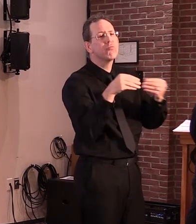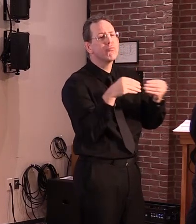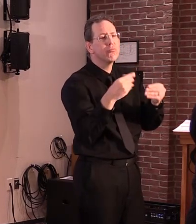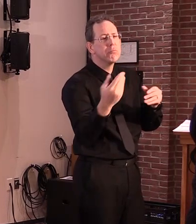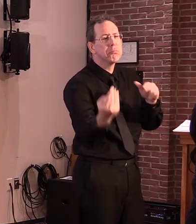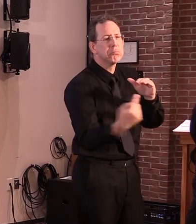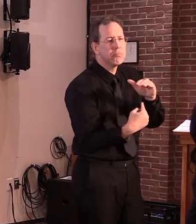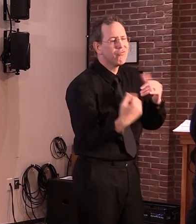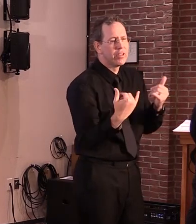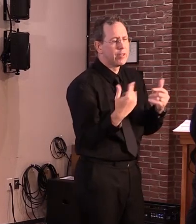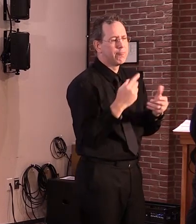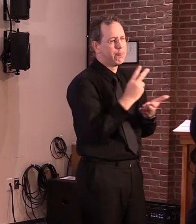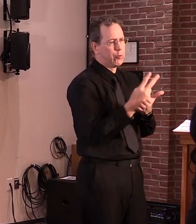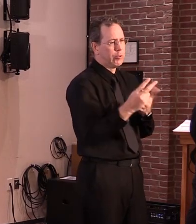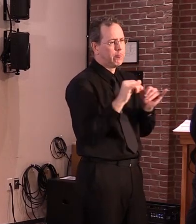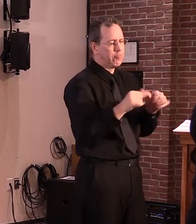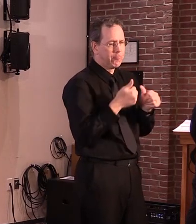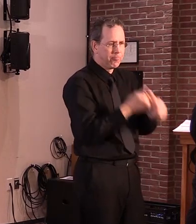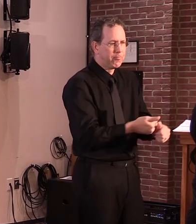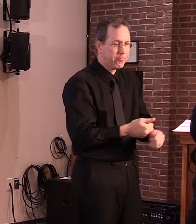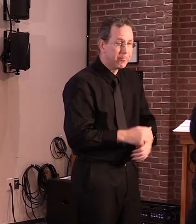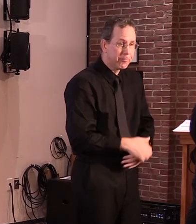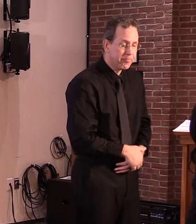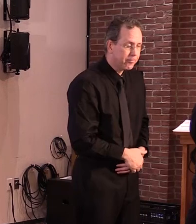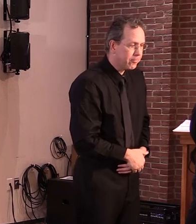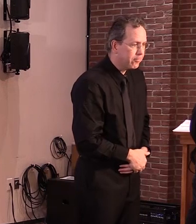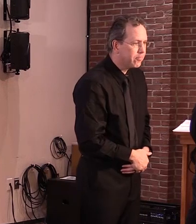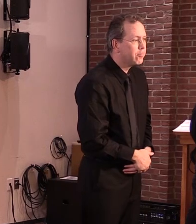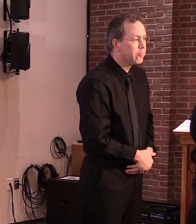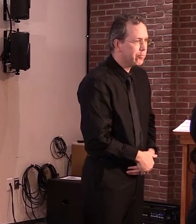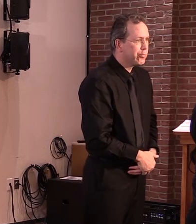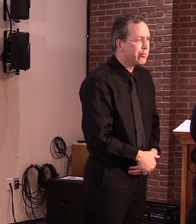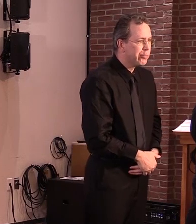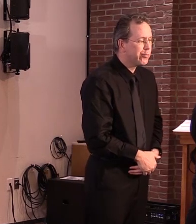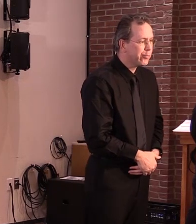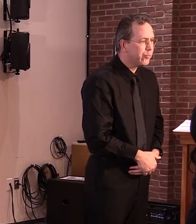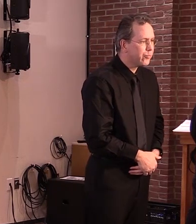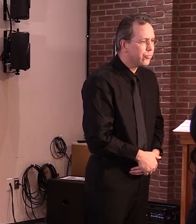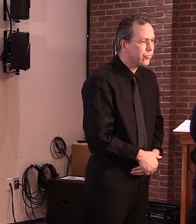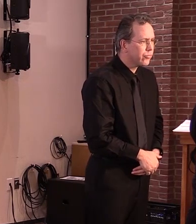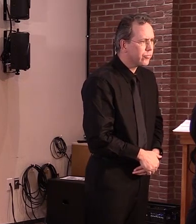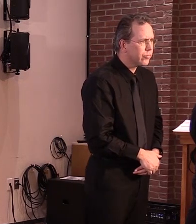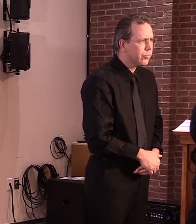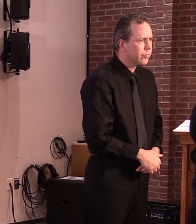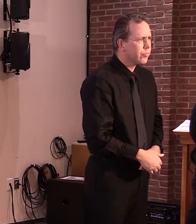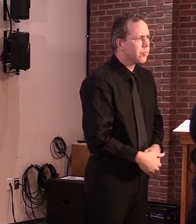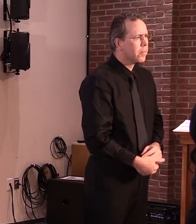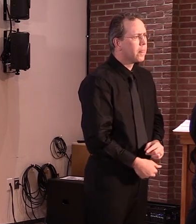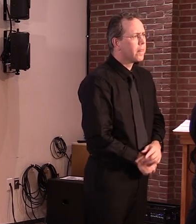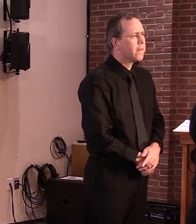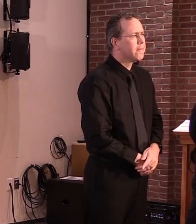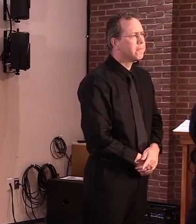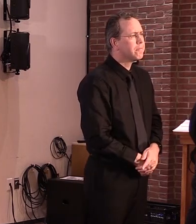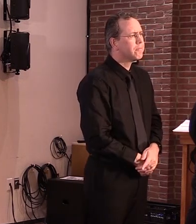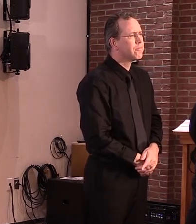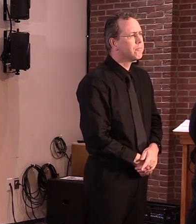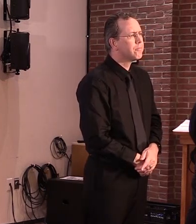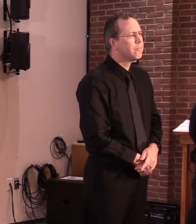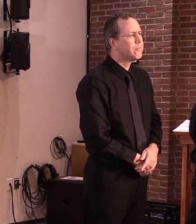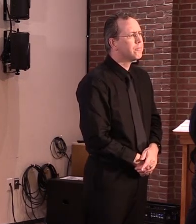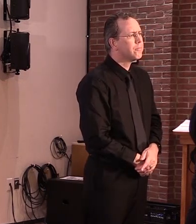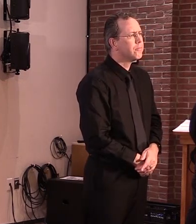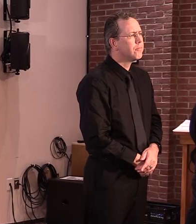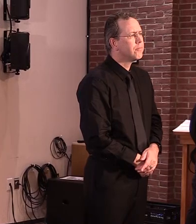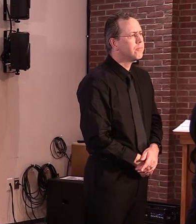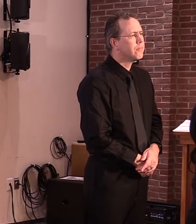And have you been able to preliminarily identify any places where that might be able to take place? Well, I don't know if it'd be a specific area